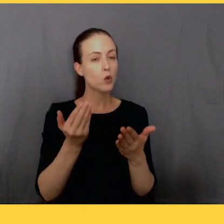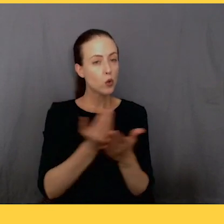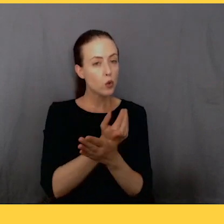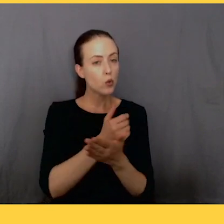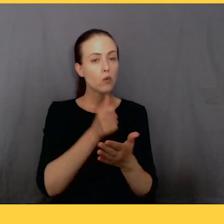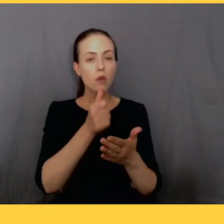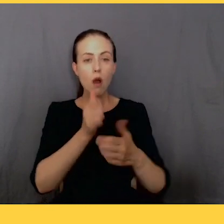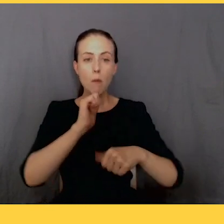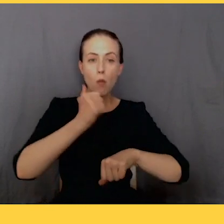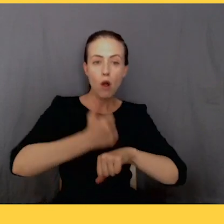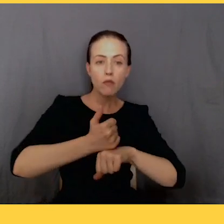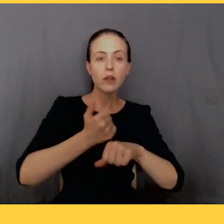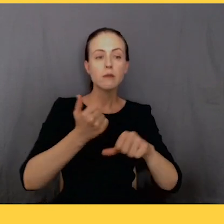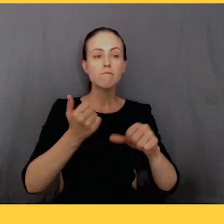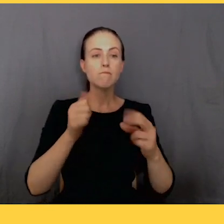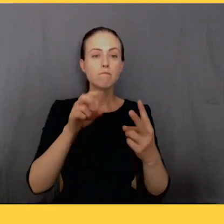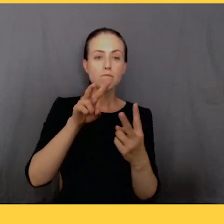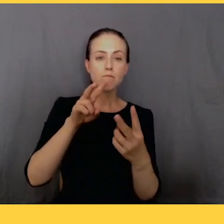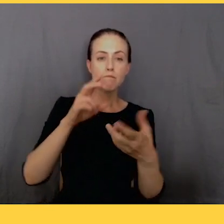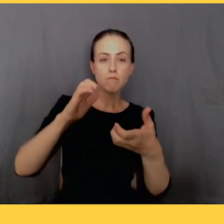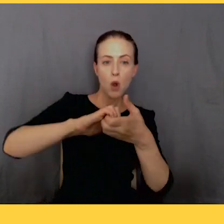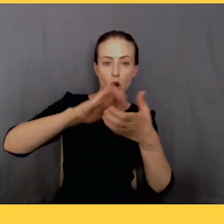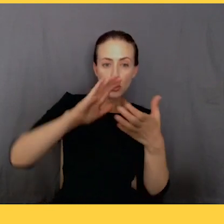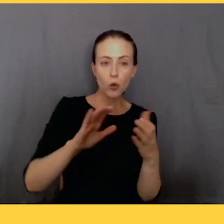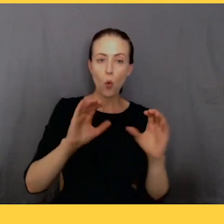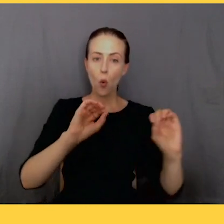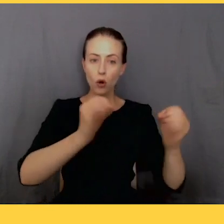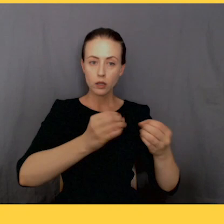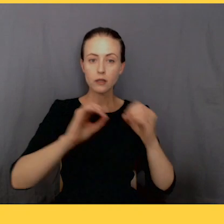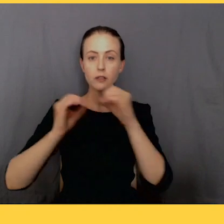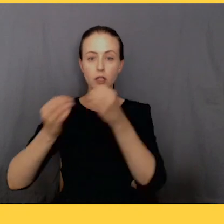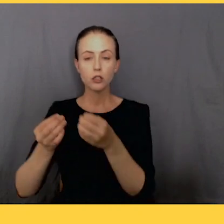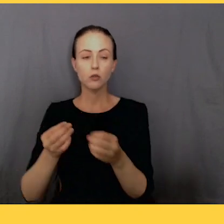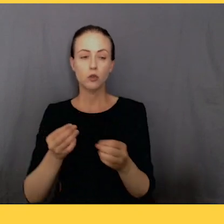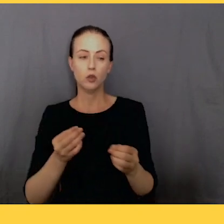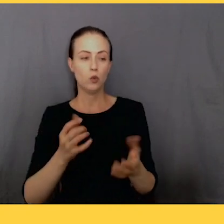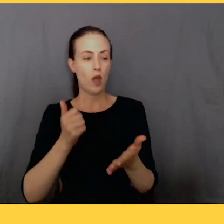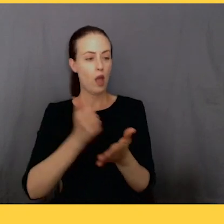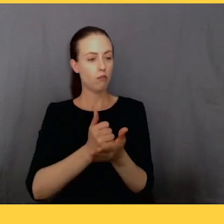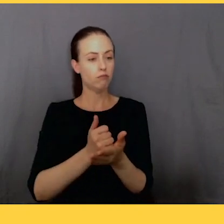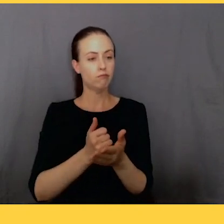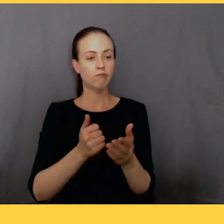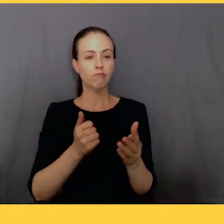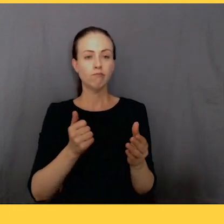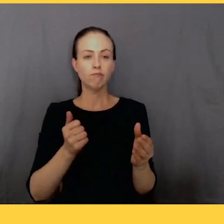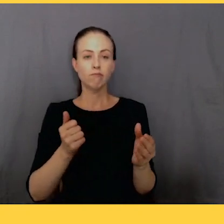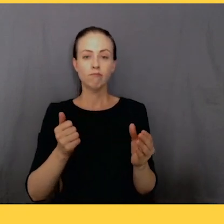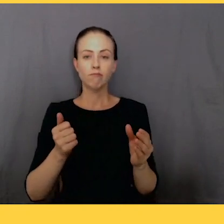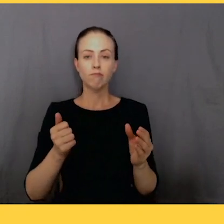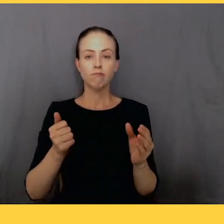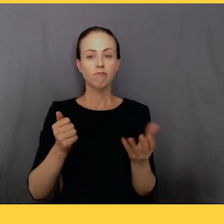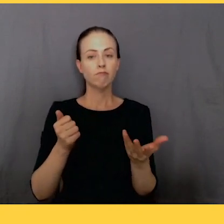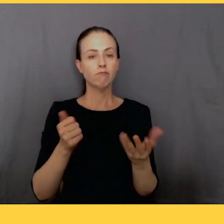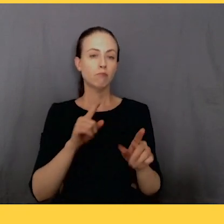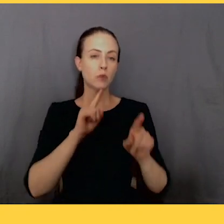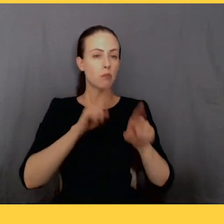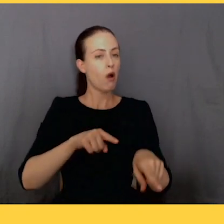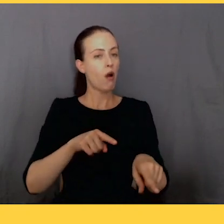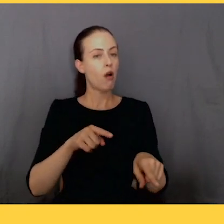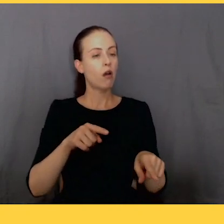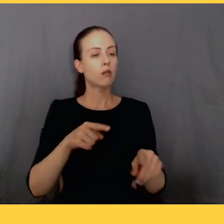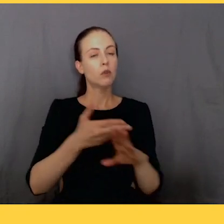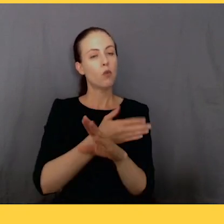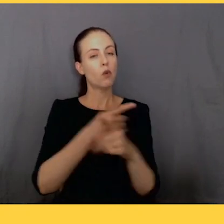public safety and emergency preparedness grants. This helps support wildfire mitigation in addition to